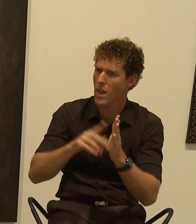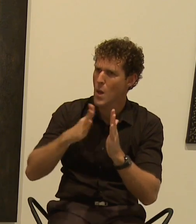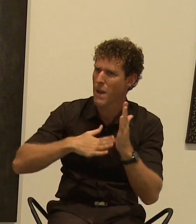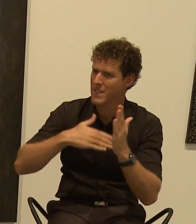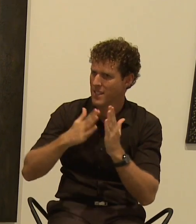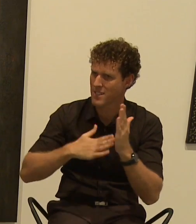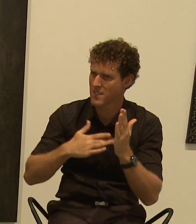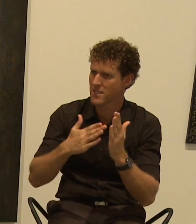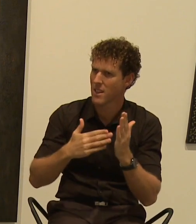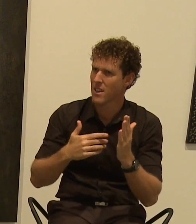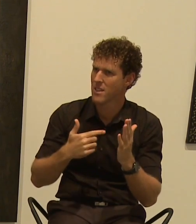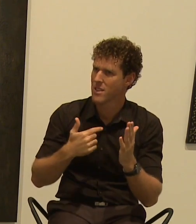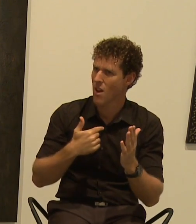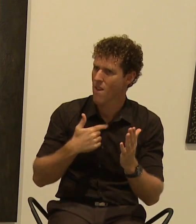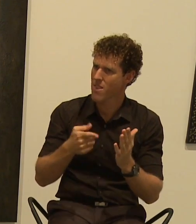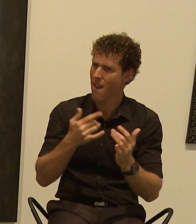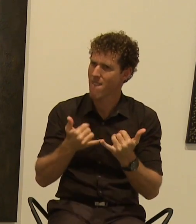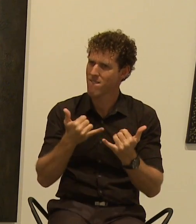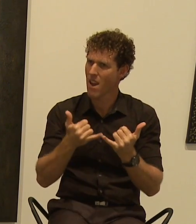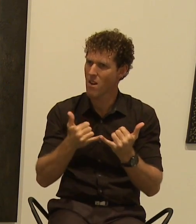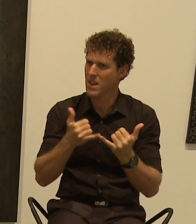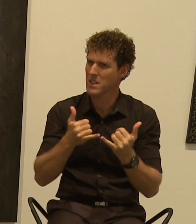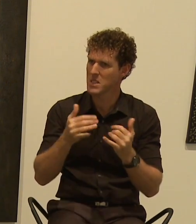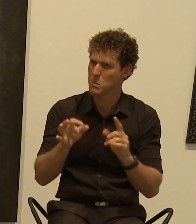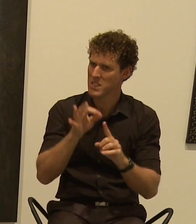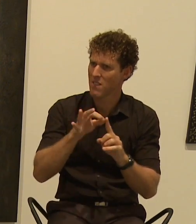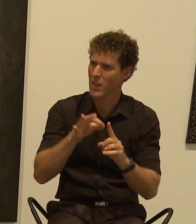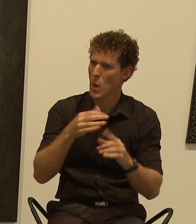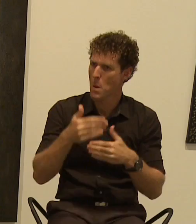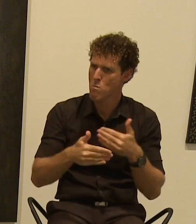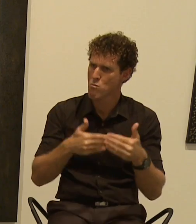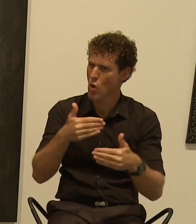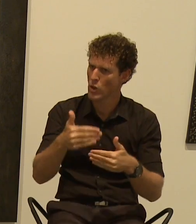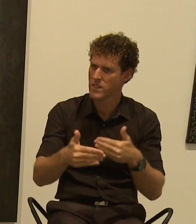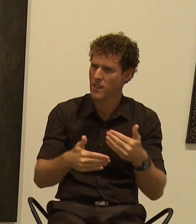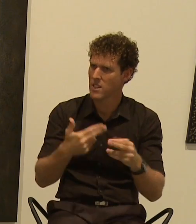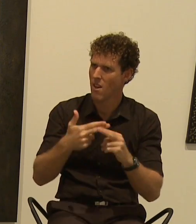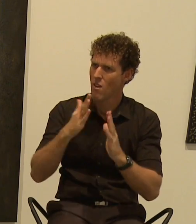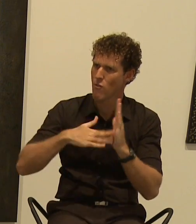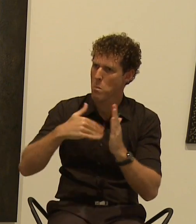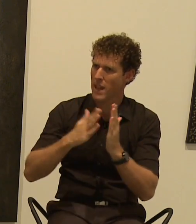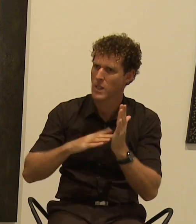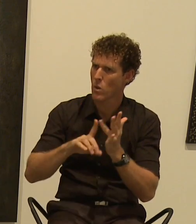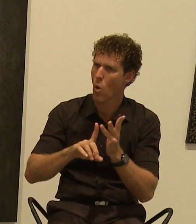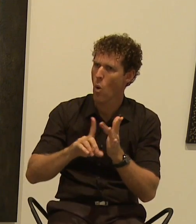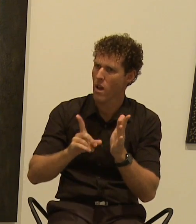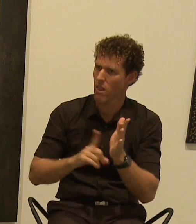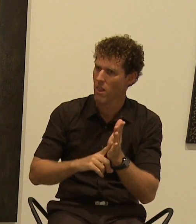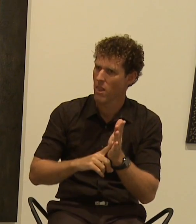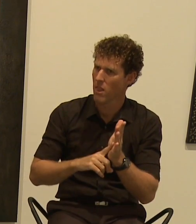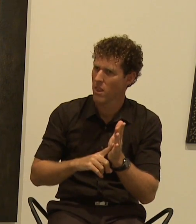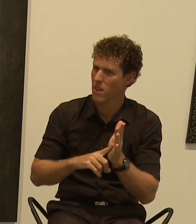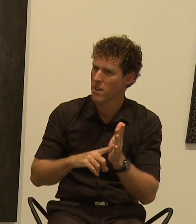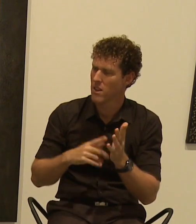and have a very particular sort of process there, which I suppose we associate with more